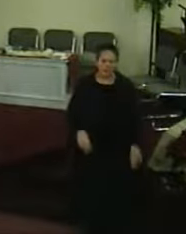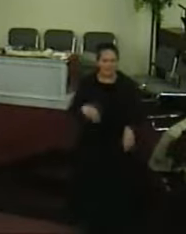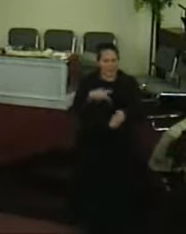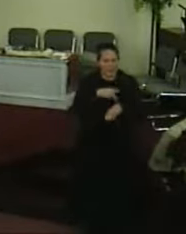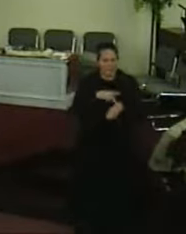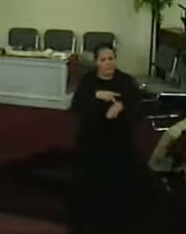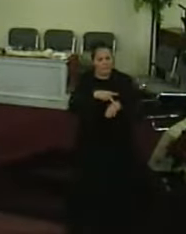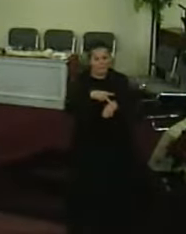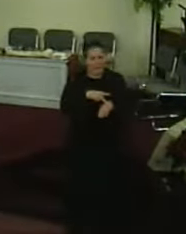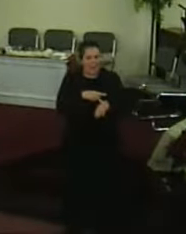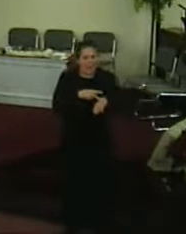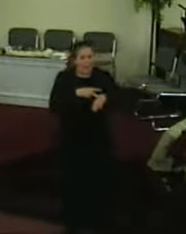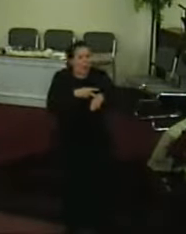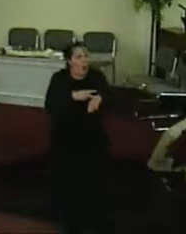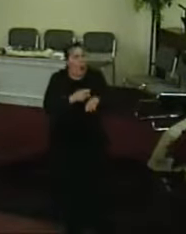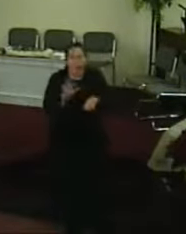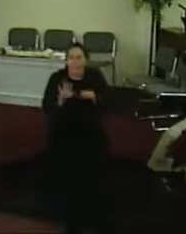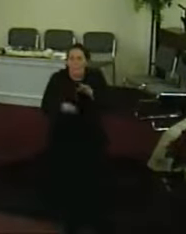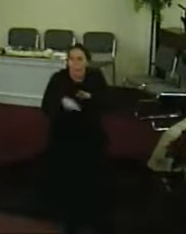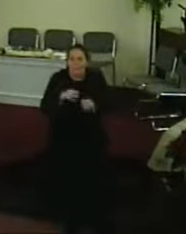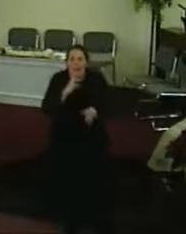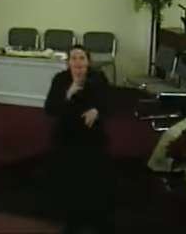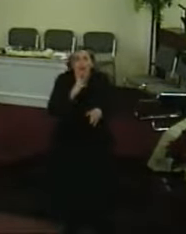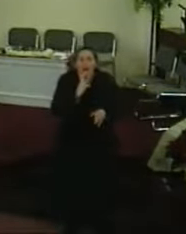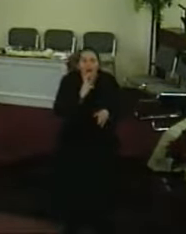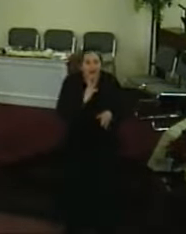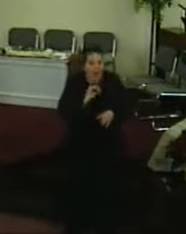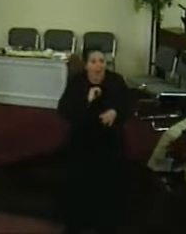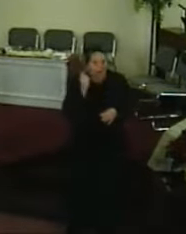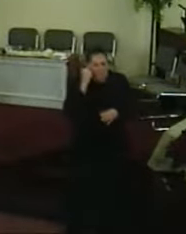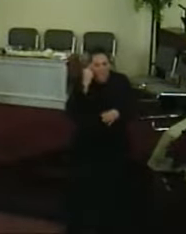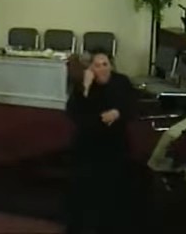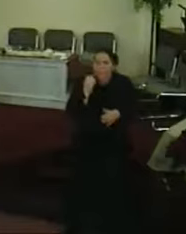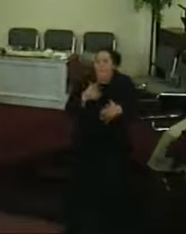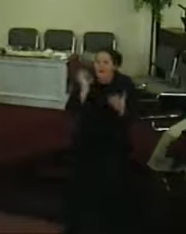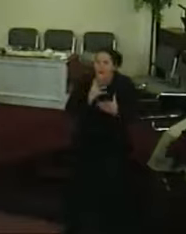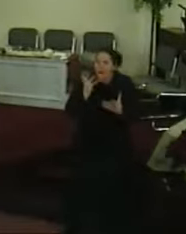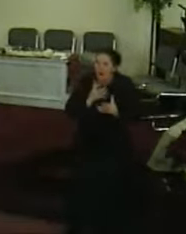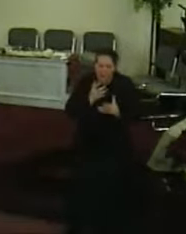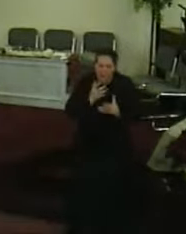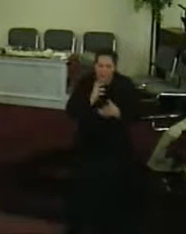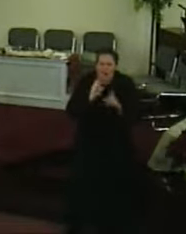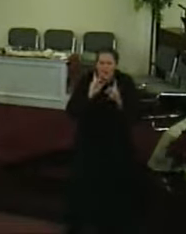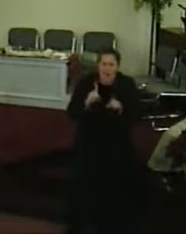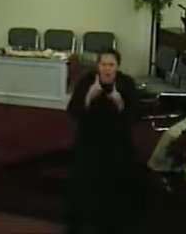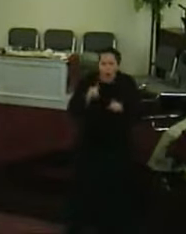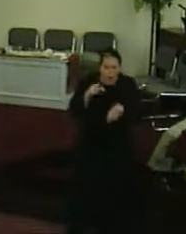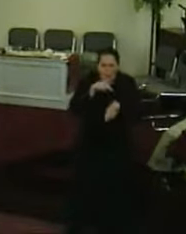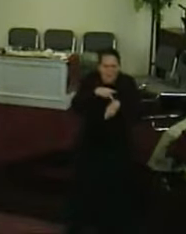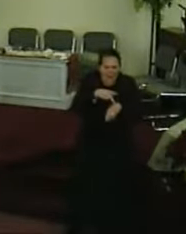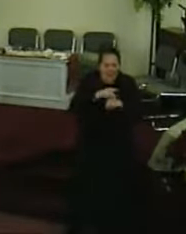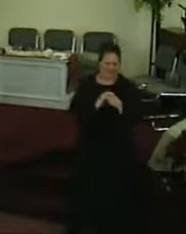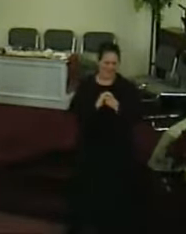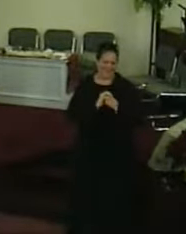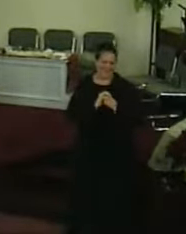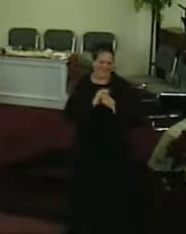walked on water. Woo! Peter, go, man, go. Instead, he gets spanked.